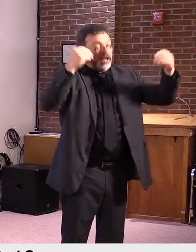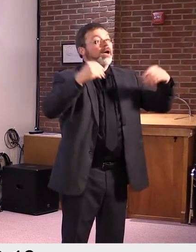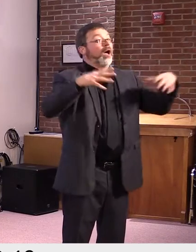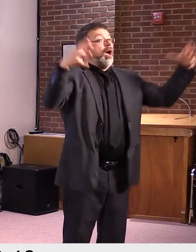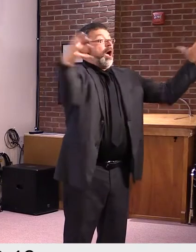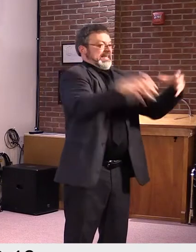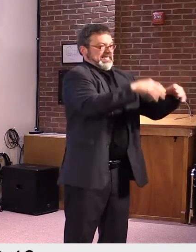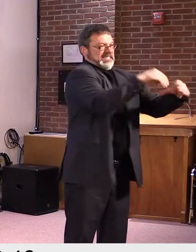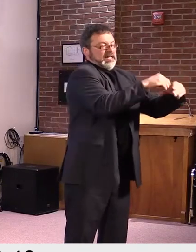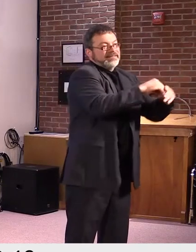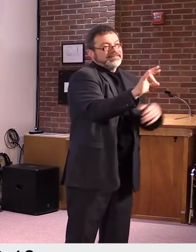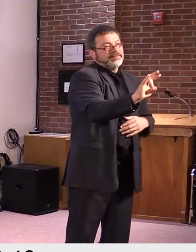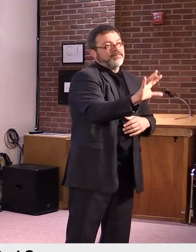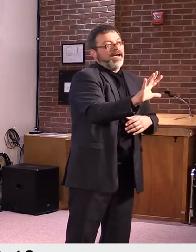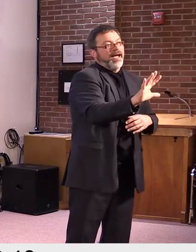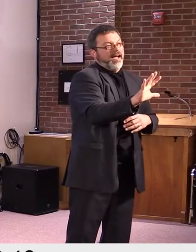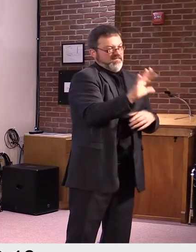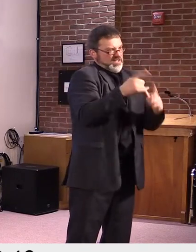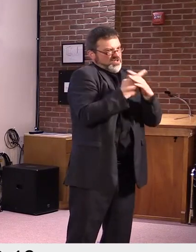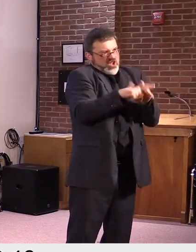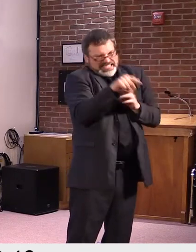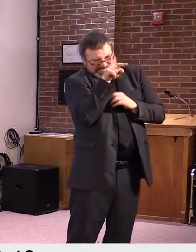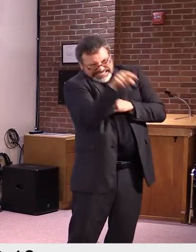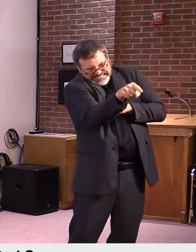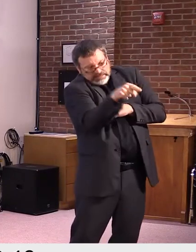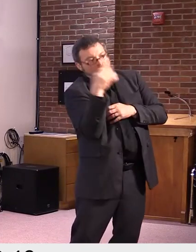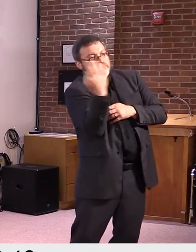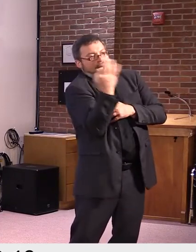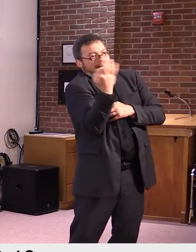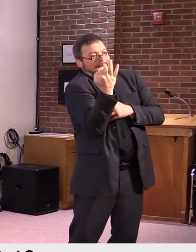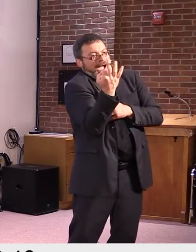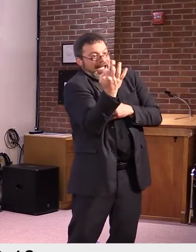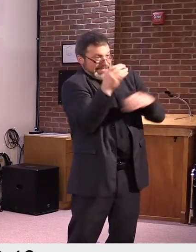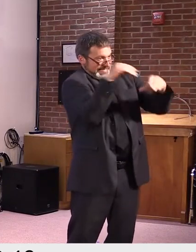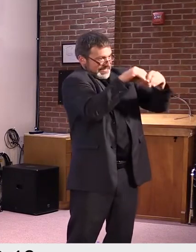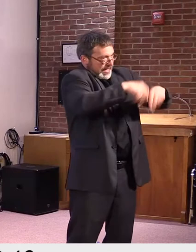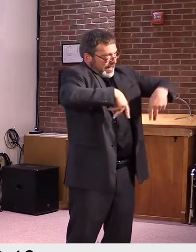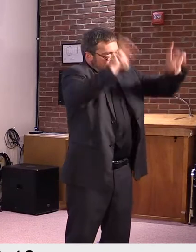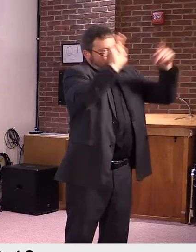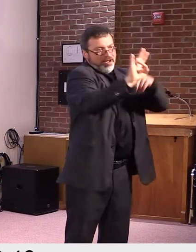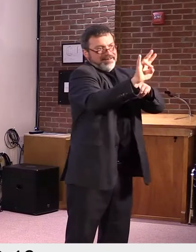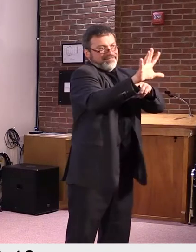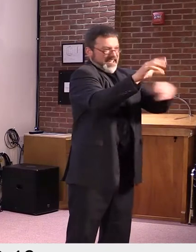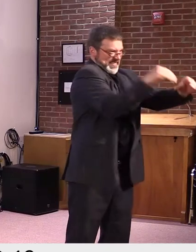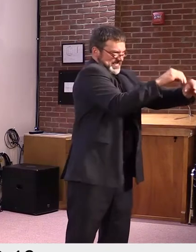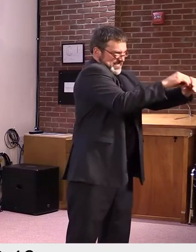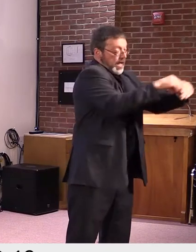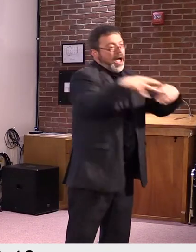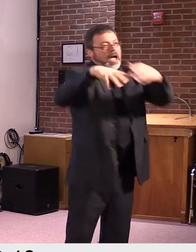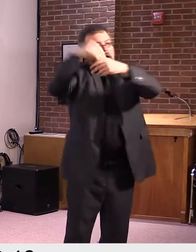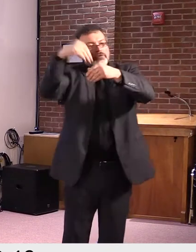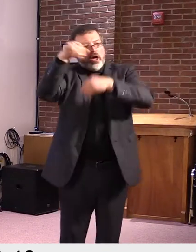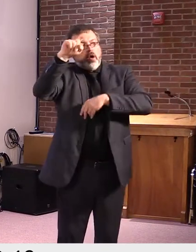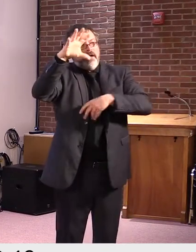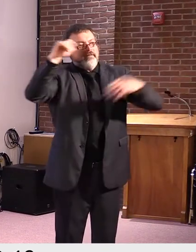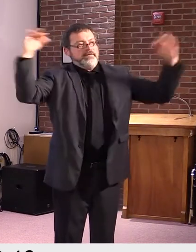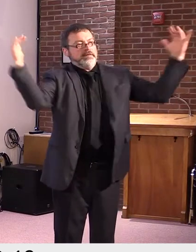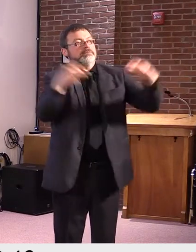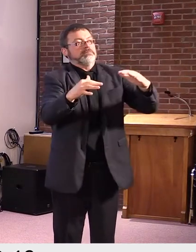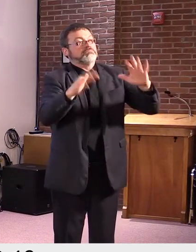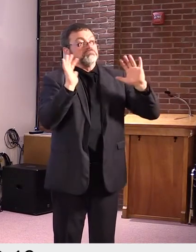our cherished summer moments will look different, the traditions and the spirit of summer in Vermont is alive and